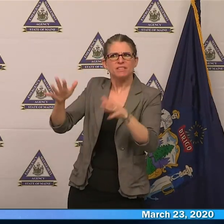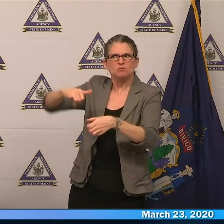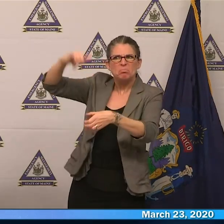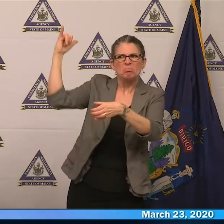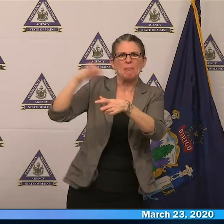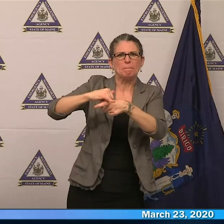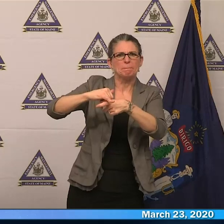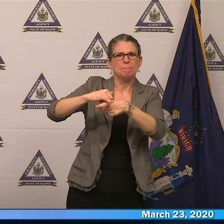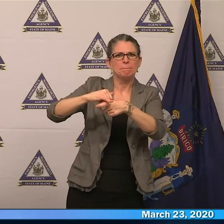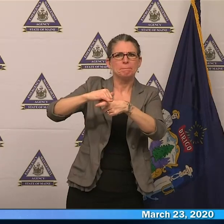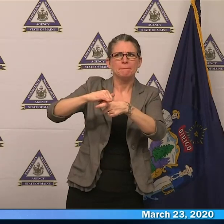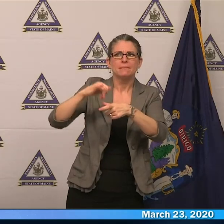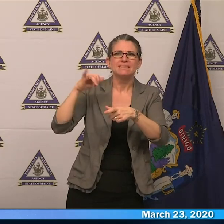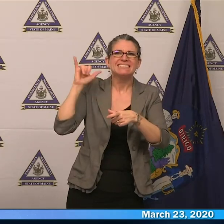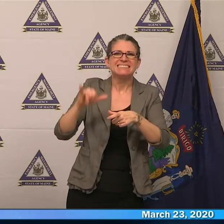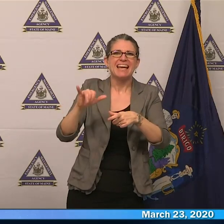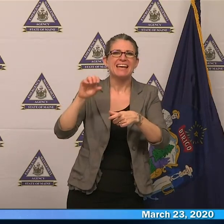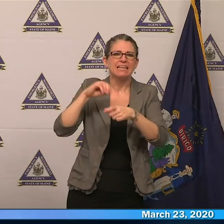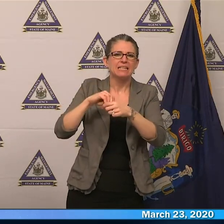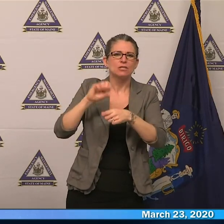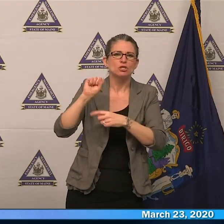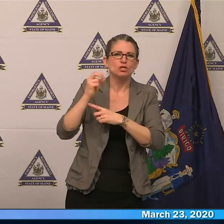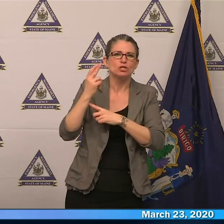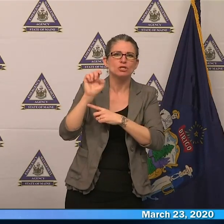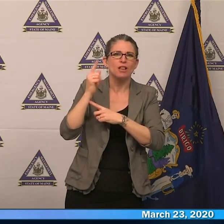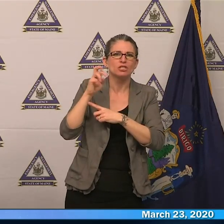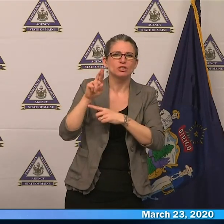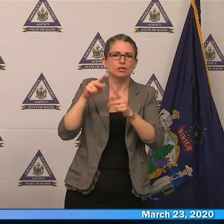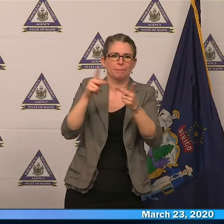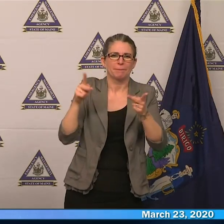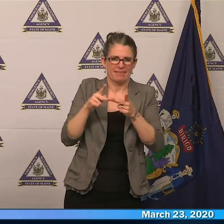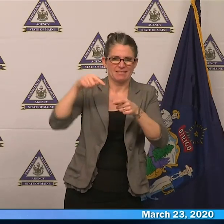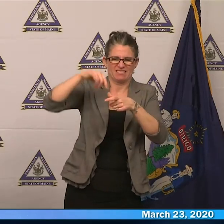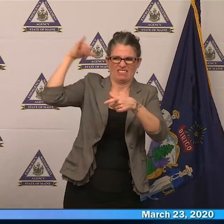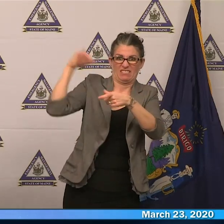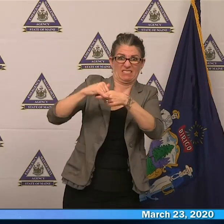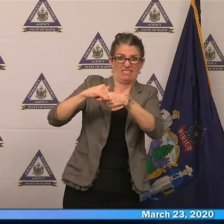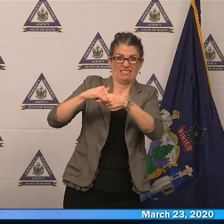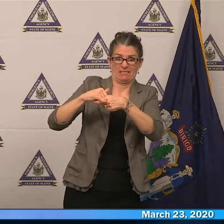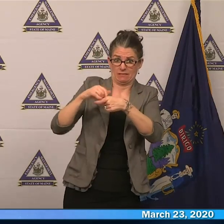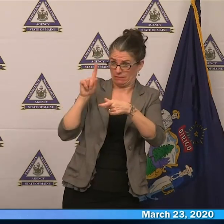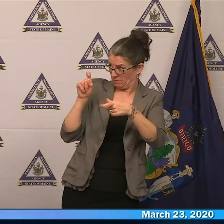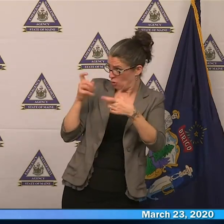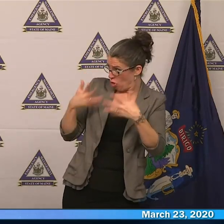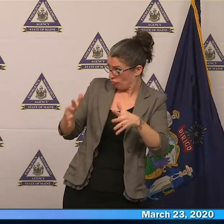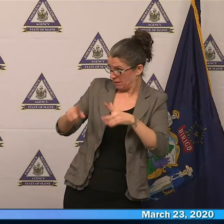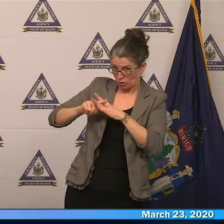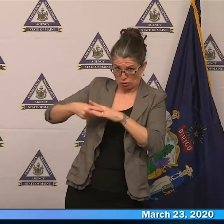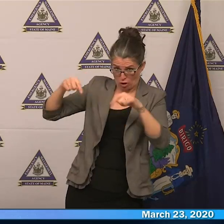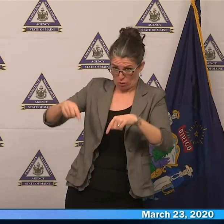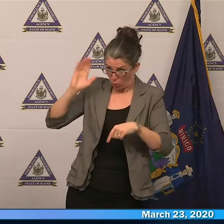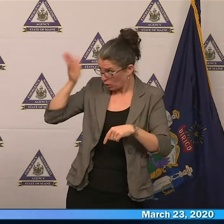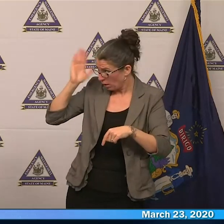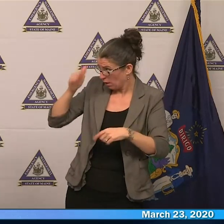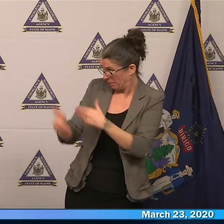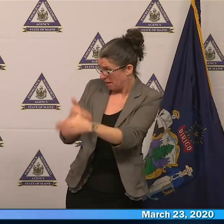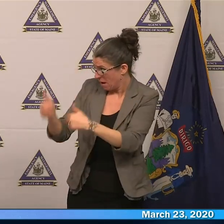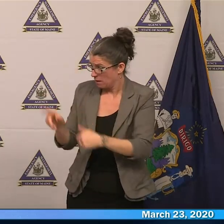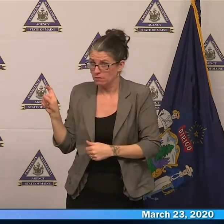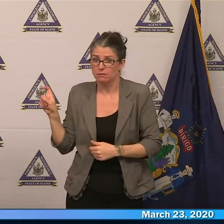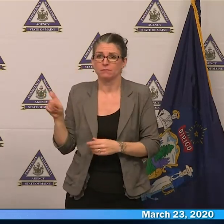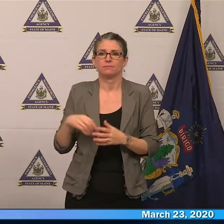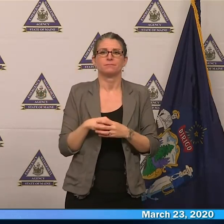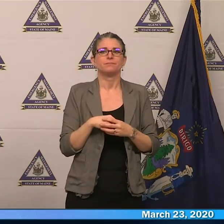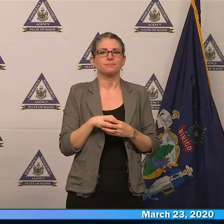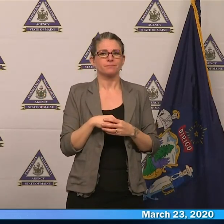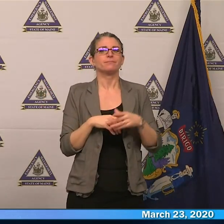point, what's the threshold at which time you would recommend that for Maine, if ever? So Steve's question is, how should